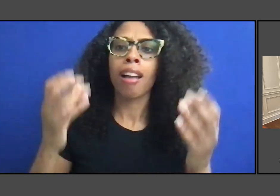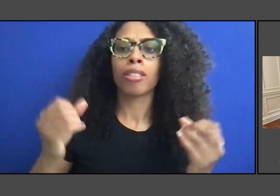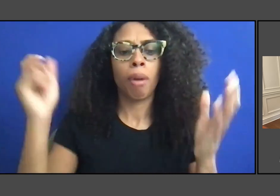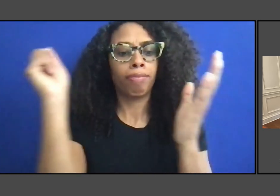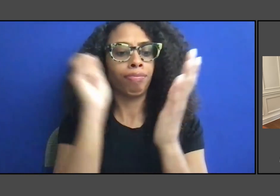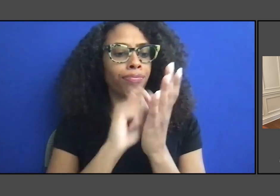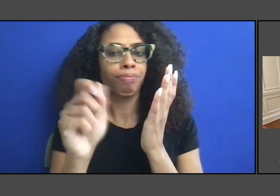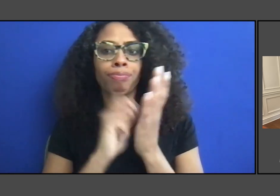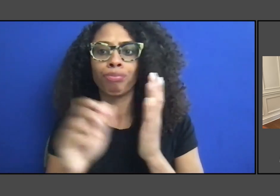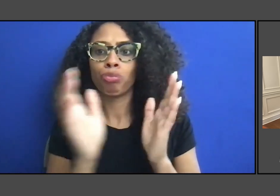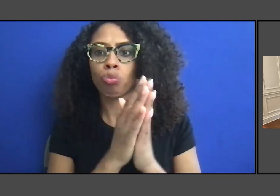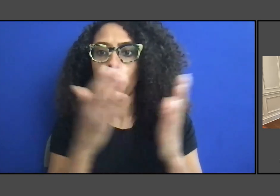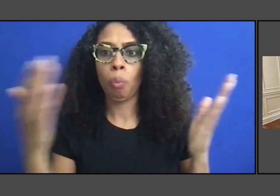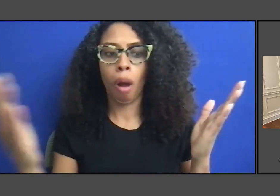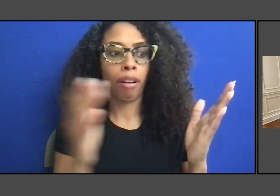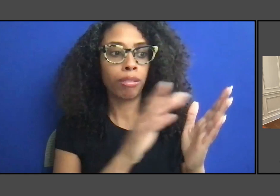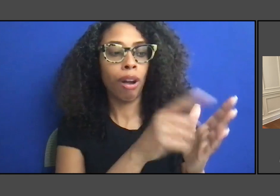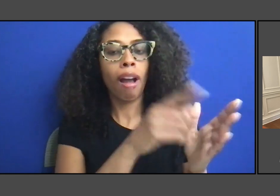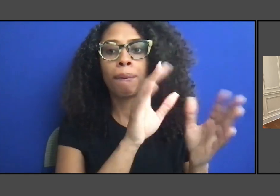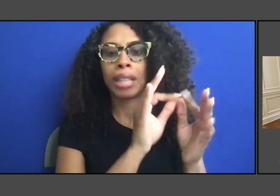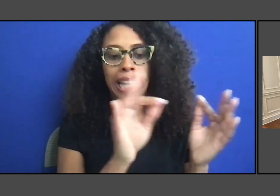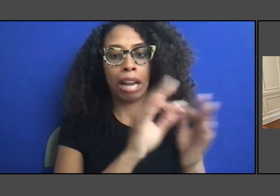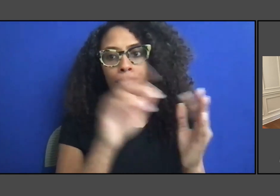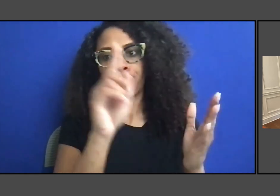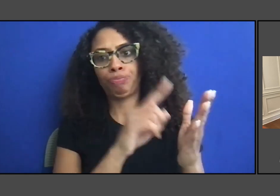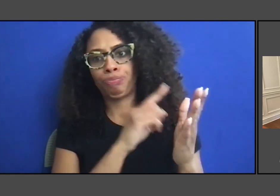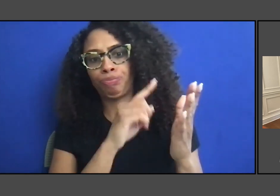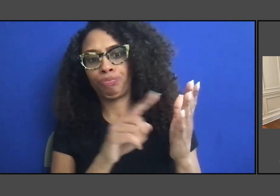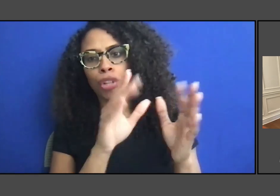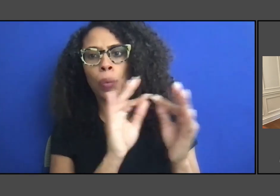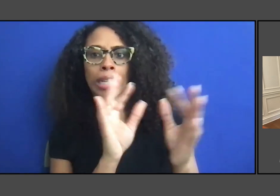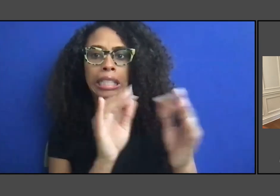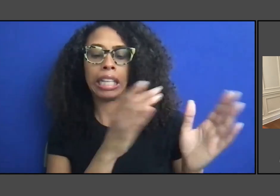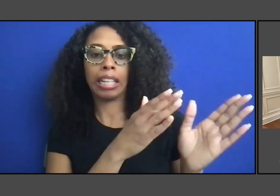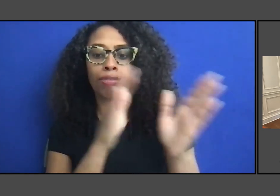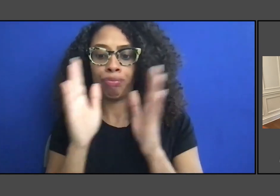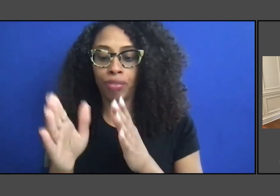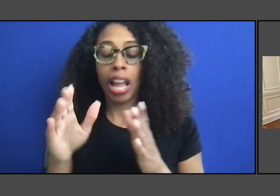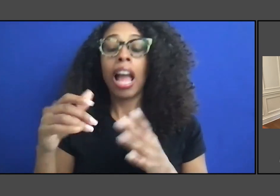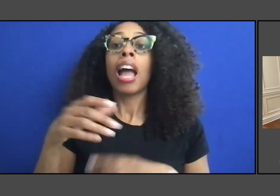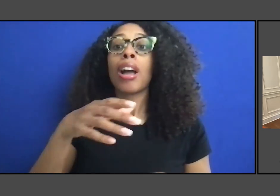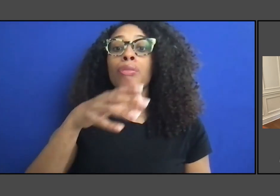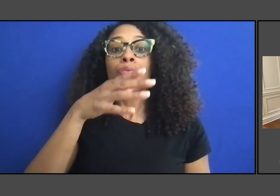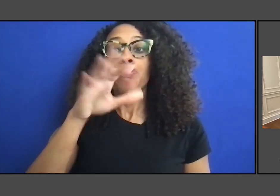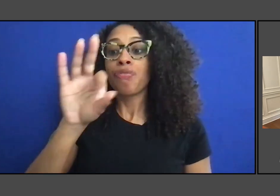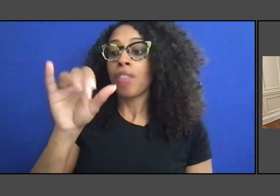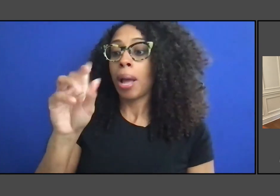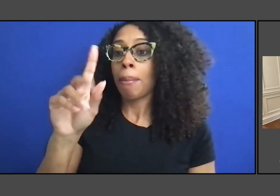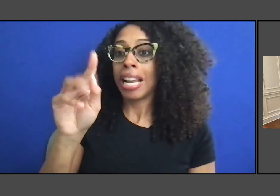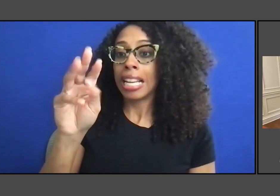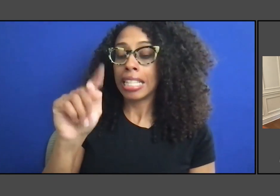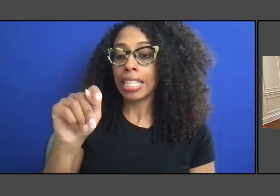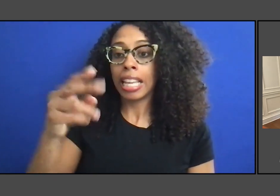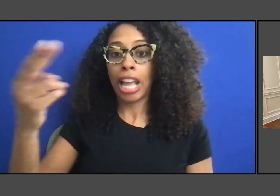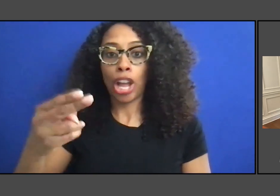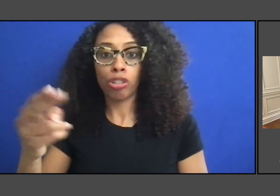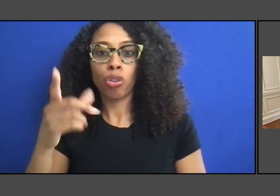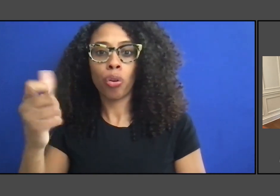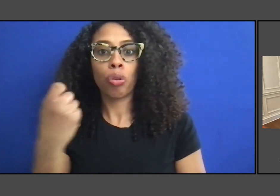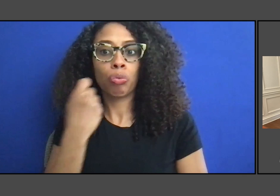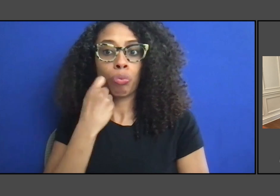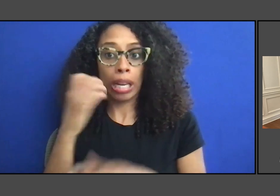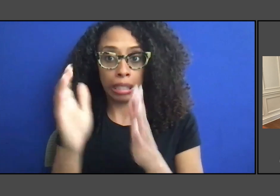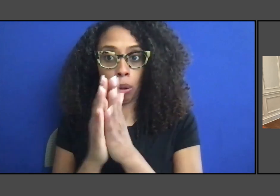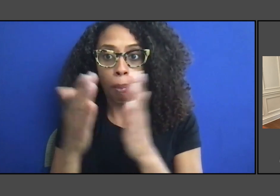literary criticism, feminist history, personal memoir. Her recent book, In Search of a Beautiful Freedom, was recognized by the